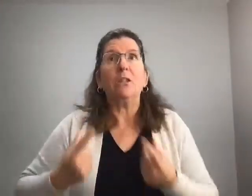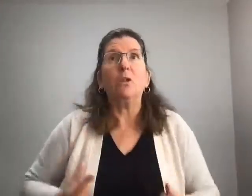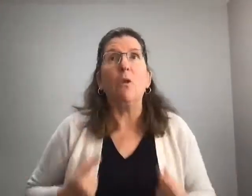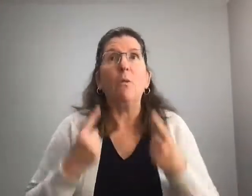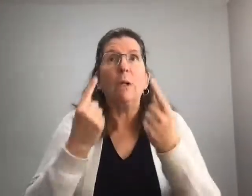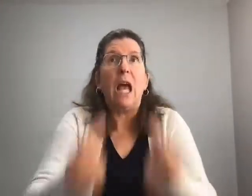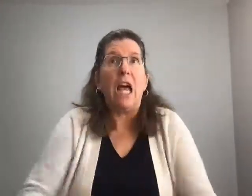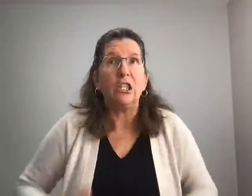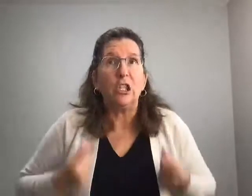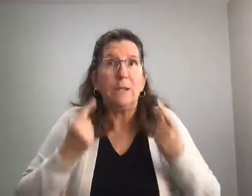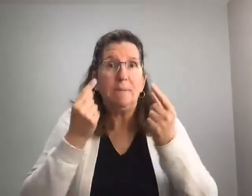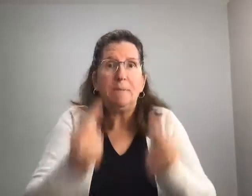so action.